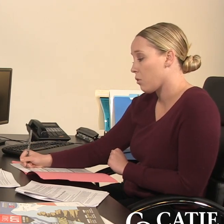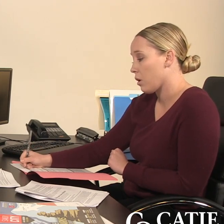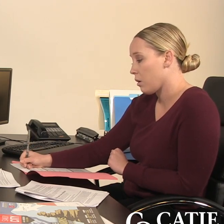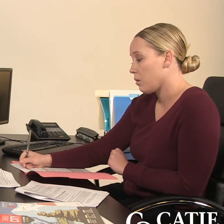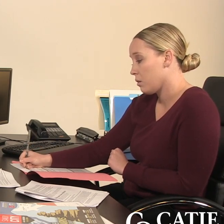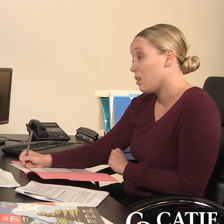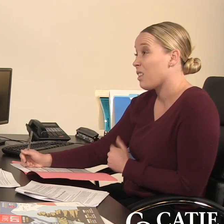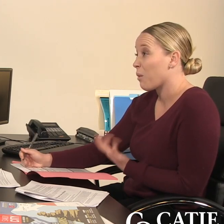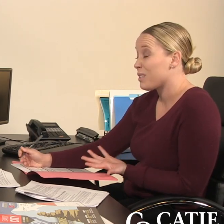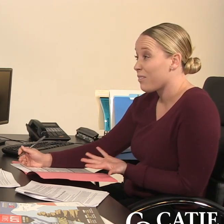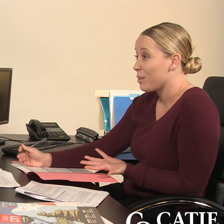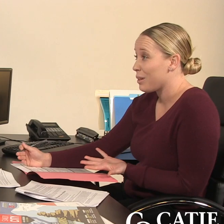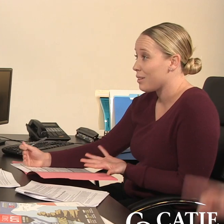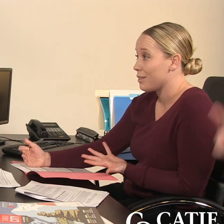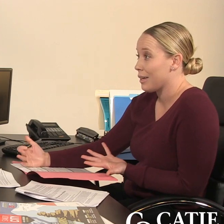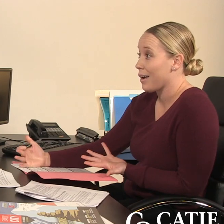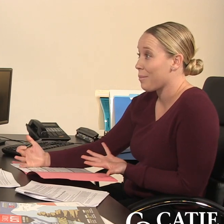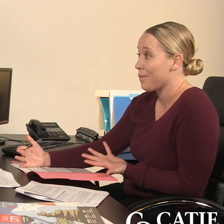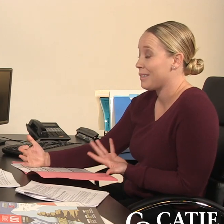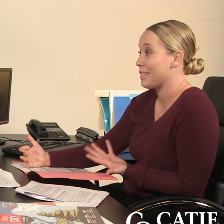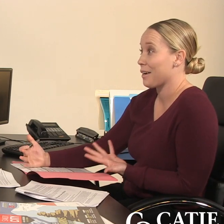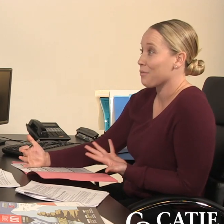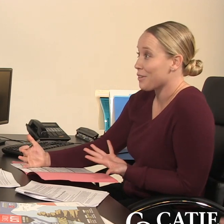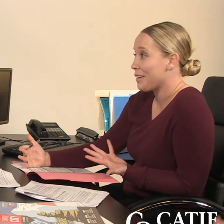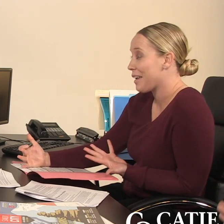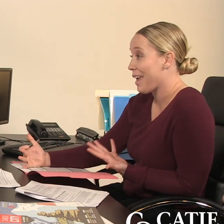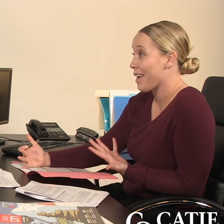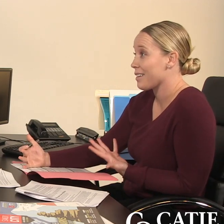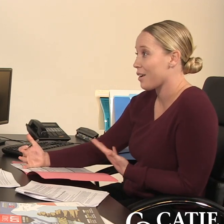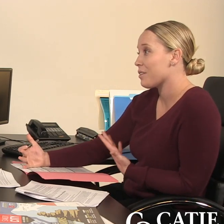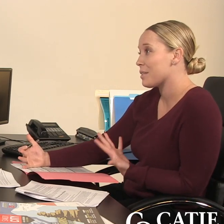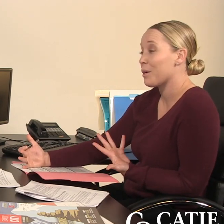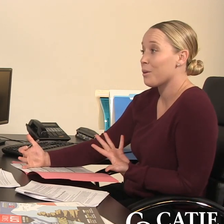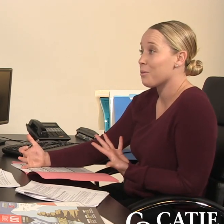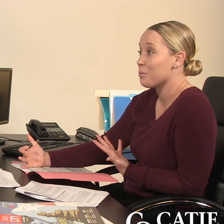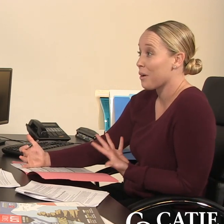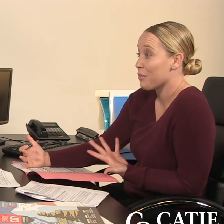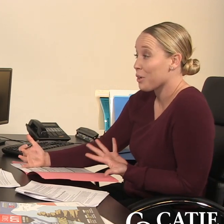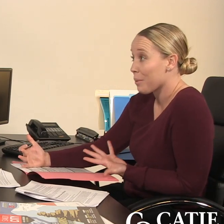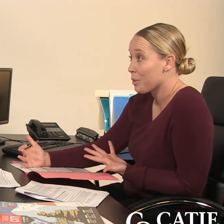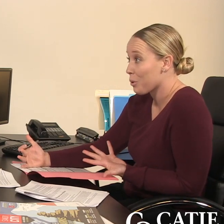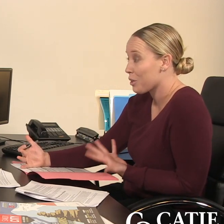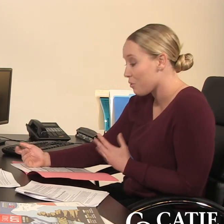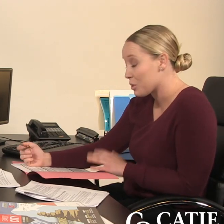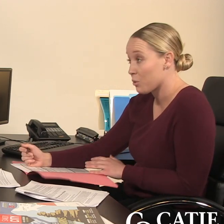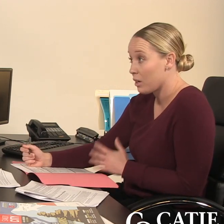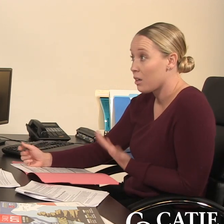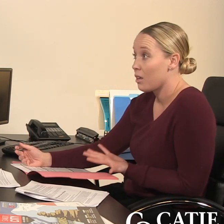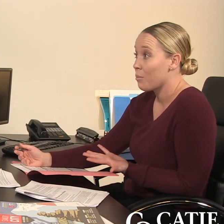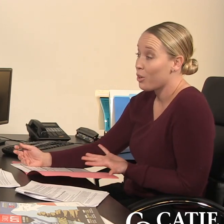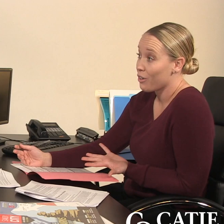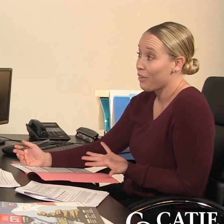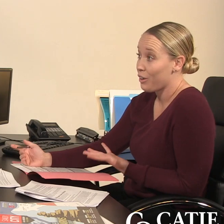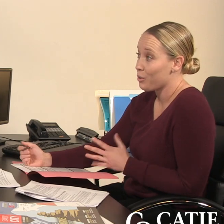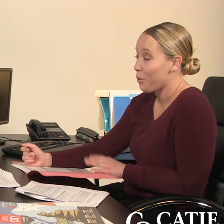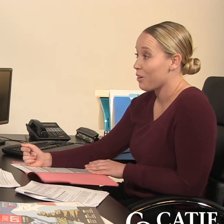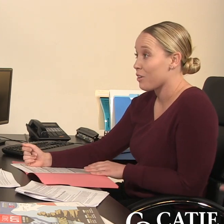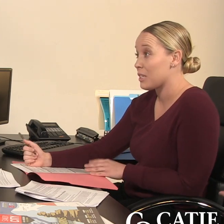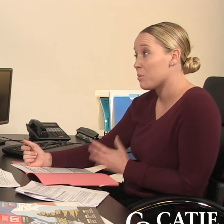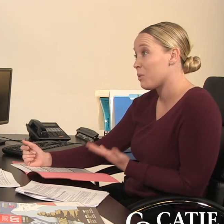Okay, that would definitely be discomforting and obviously make you not feel good about the work that you've been doing, but you're a valued part of our team, so we